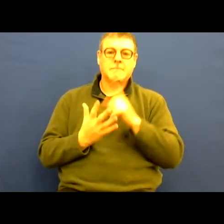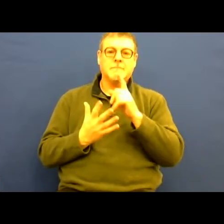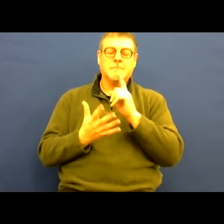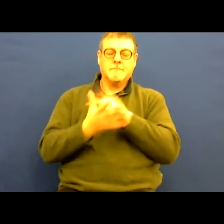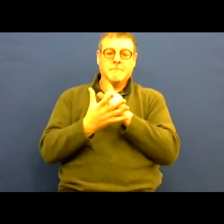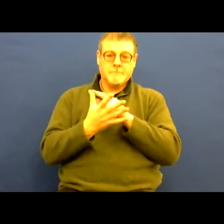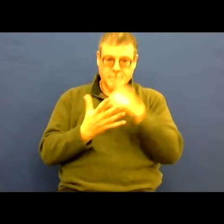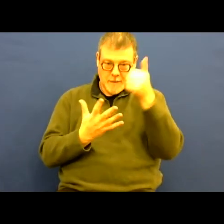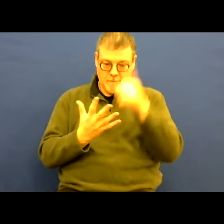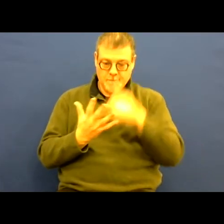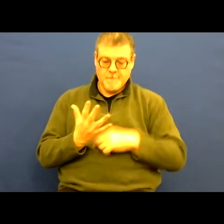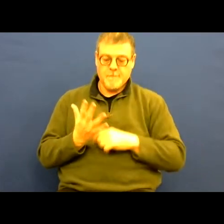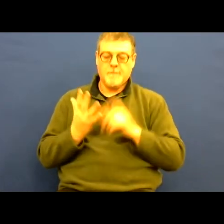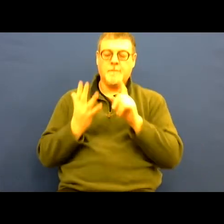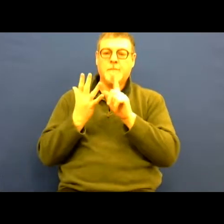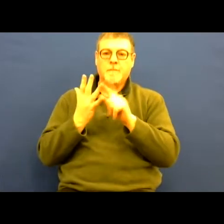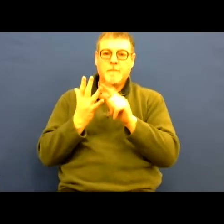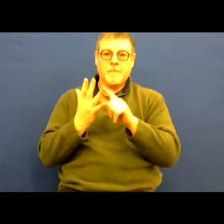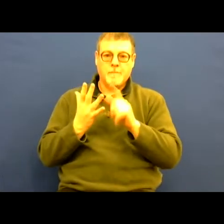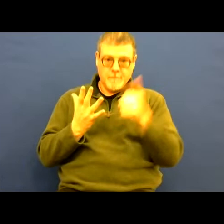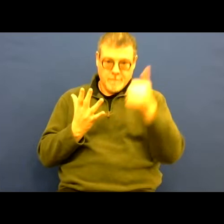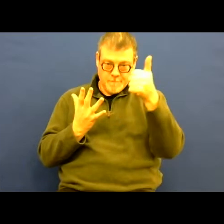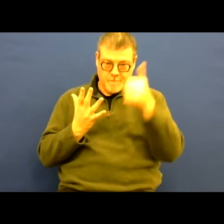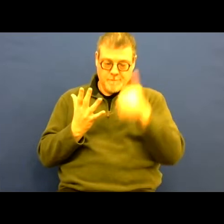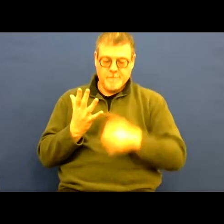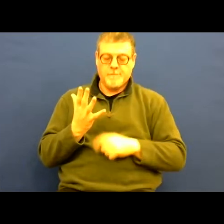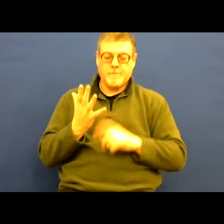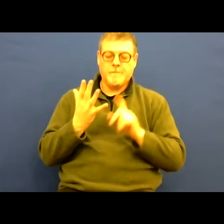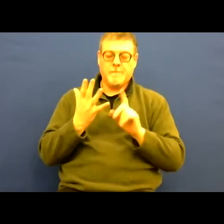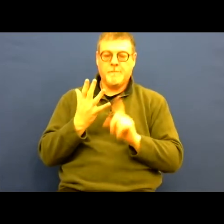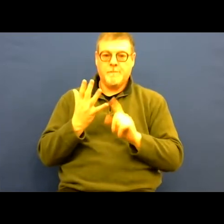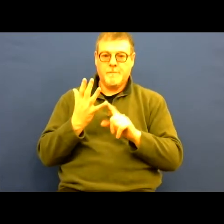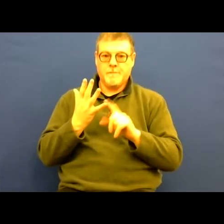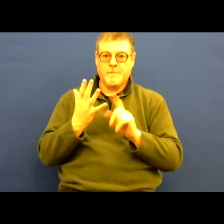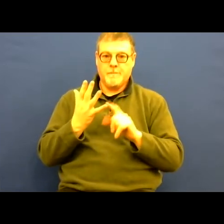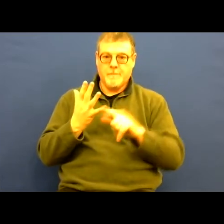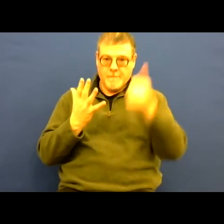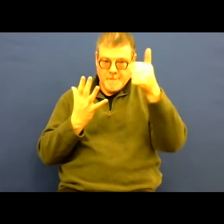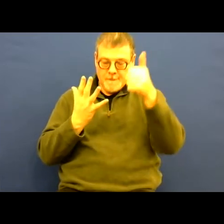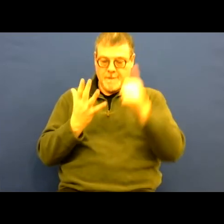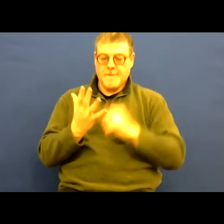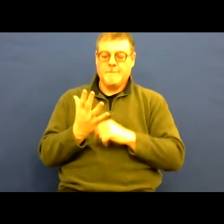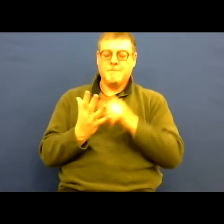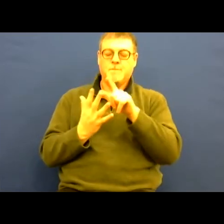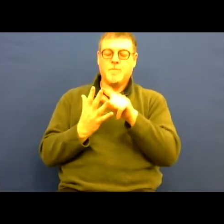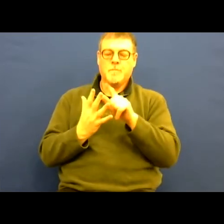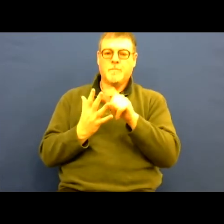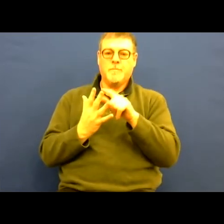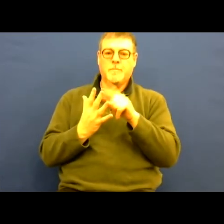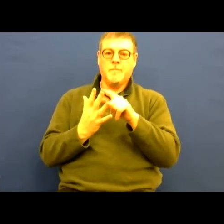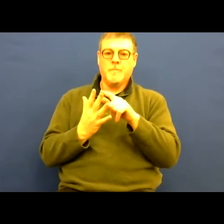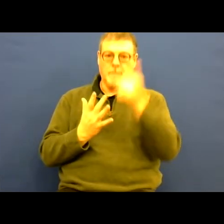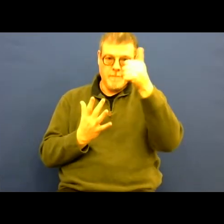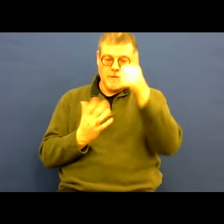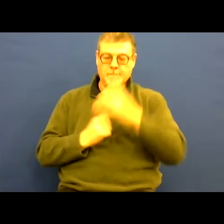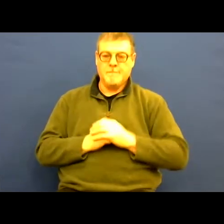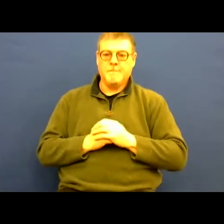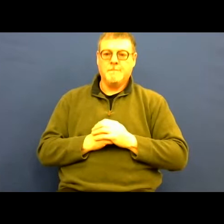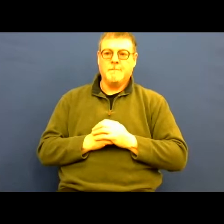Bolsner, Aye. Councilmember Page, Aye. Councilmember Belanca, Aye. Supervisor Schultz.